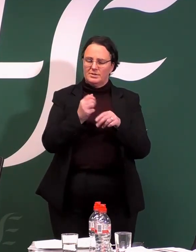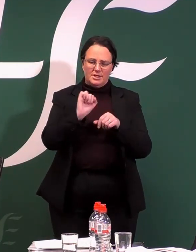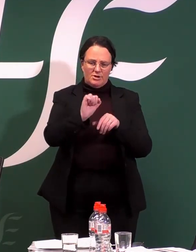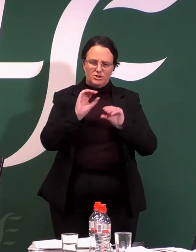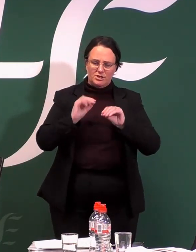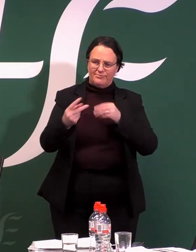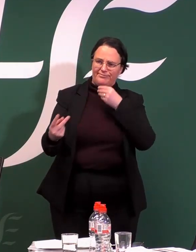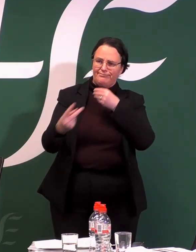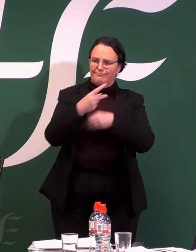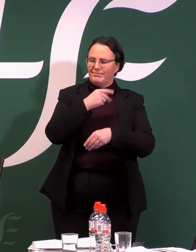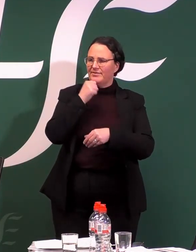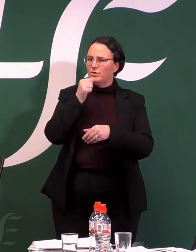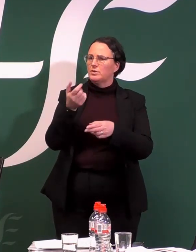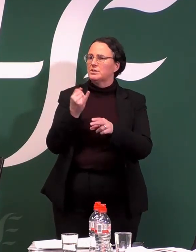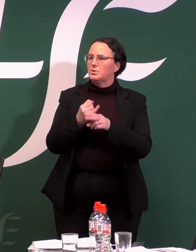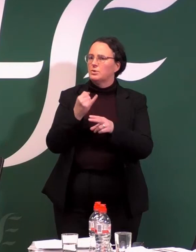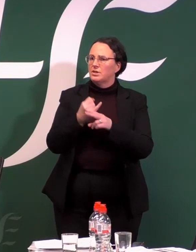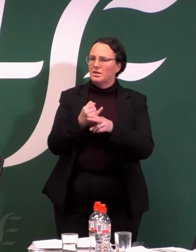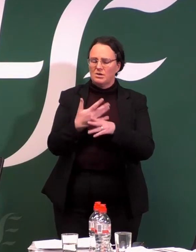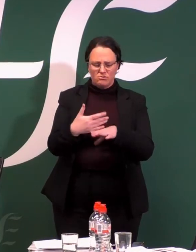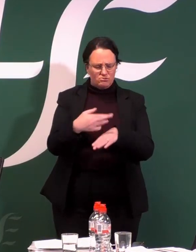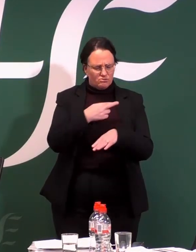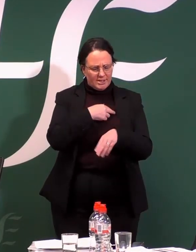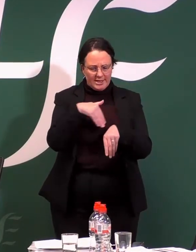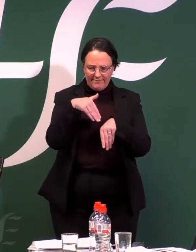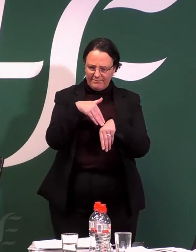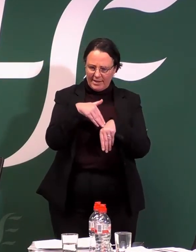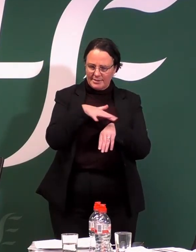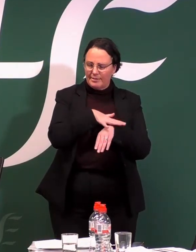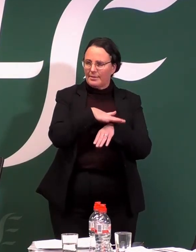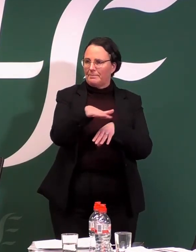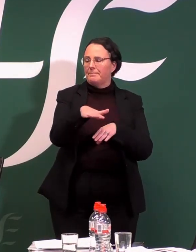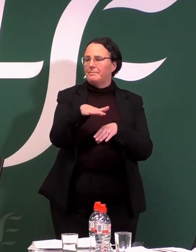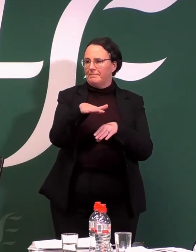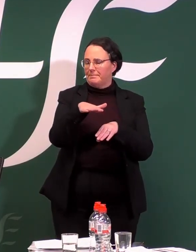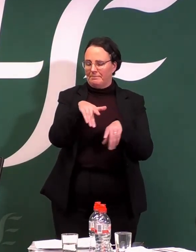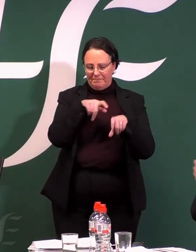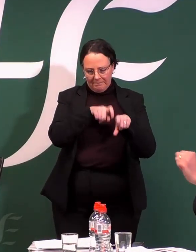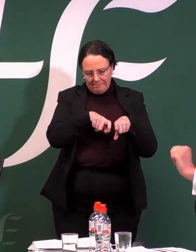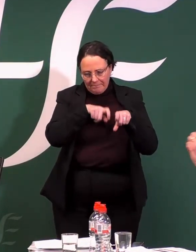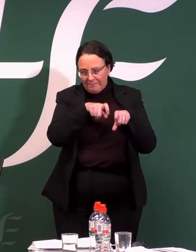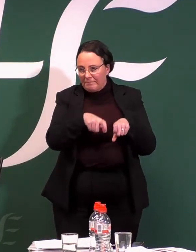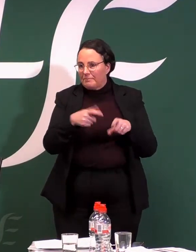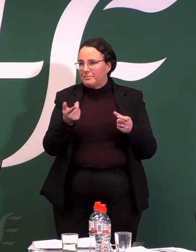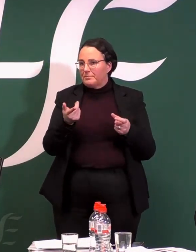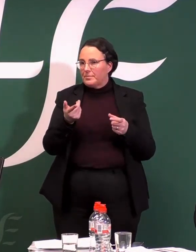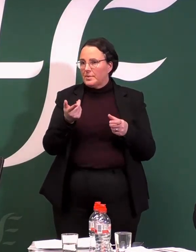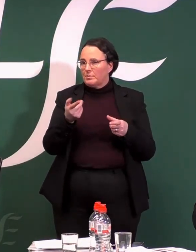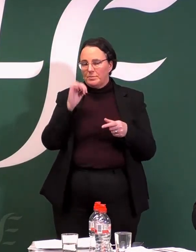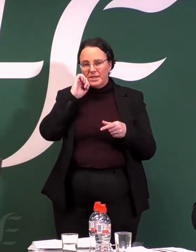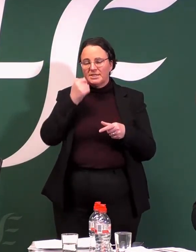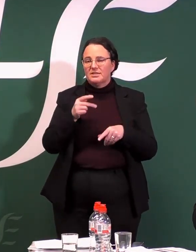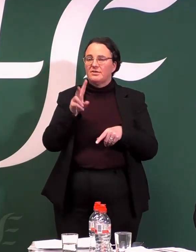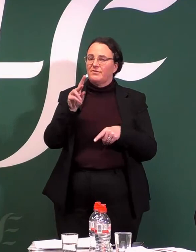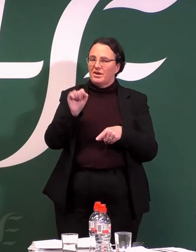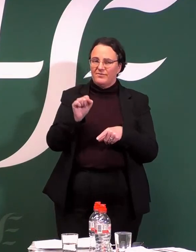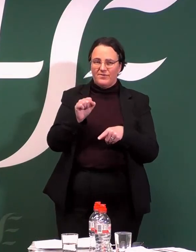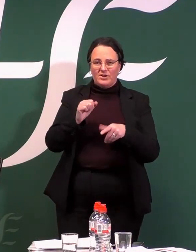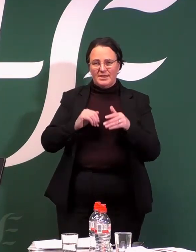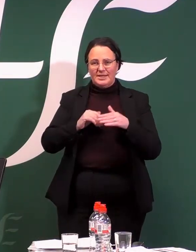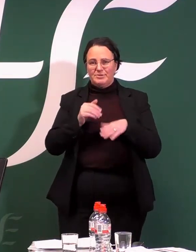disrupted for a huge cost to them, because the virus presented a very low risk to them. And as I said